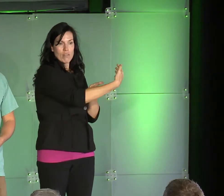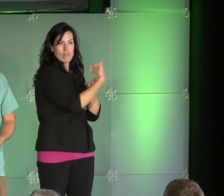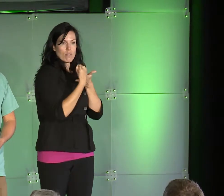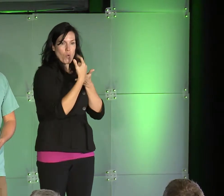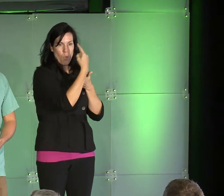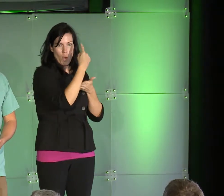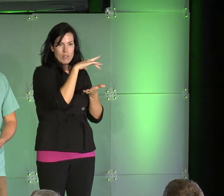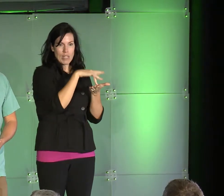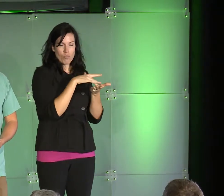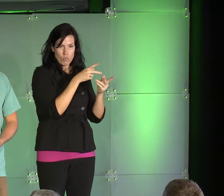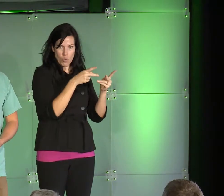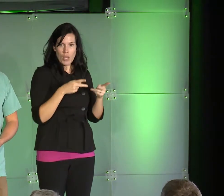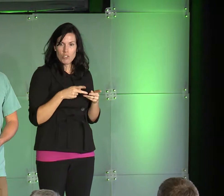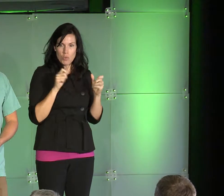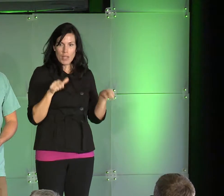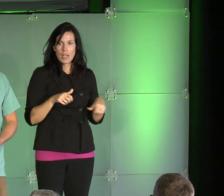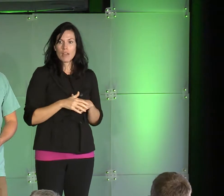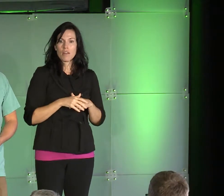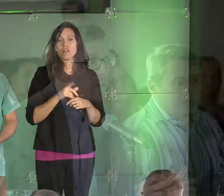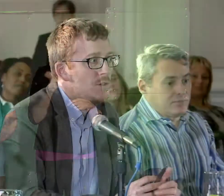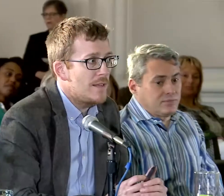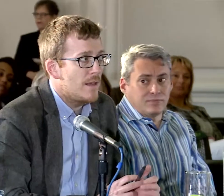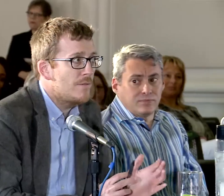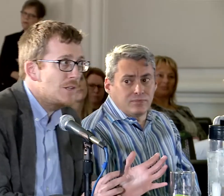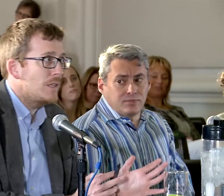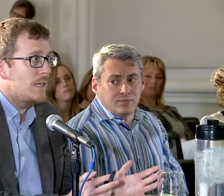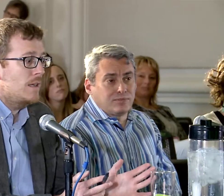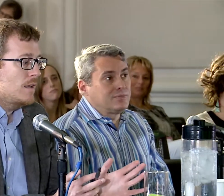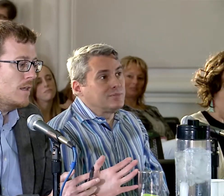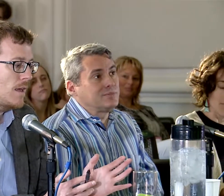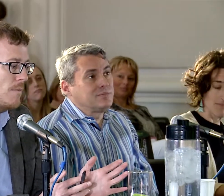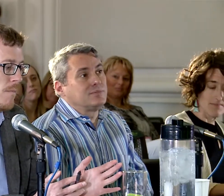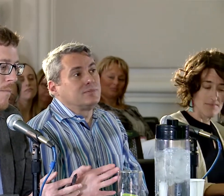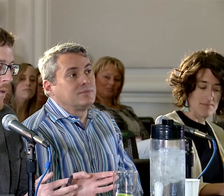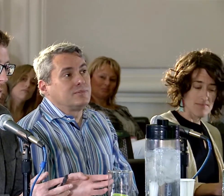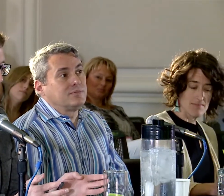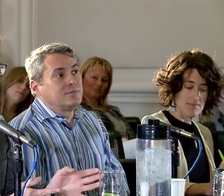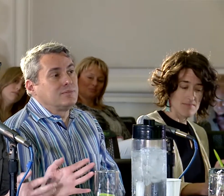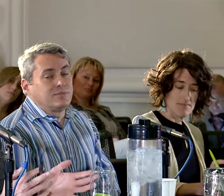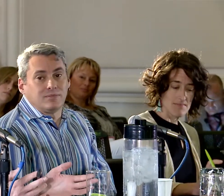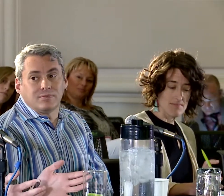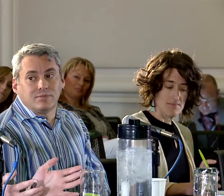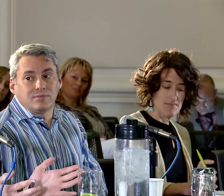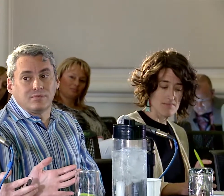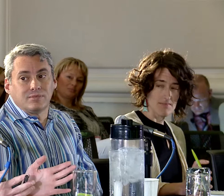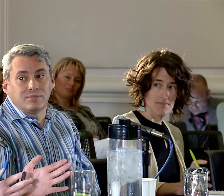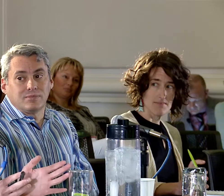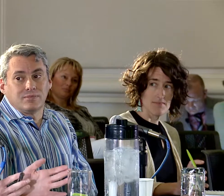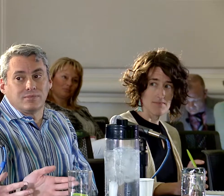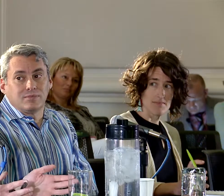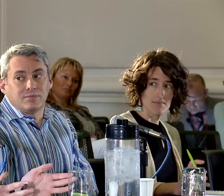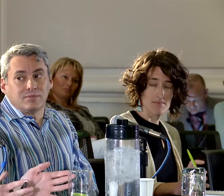central location. Yeah. So. In your final submission, you said that eventually the food and beverage company